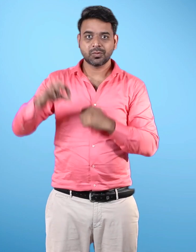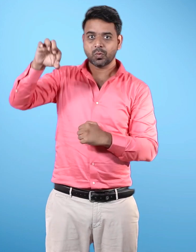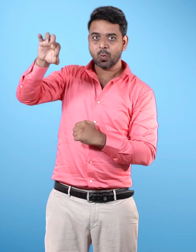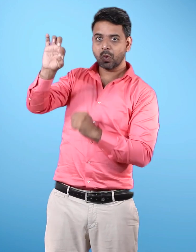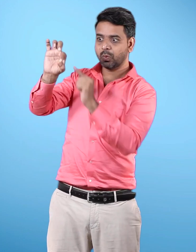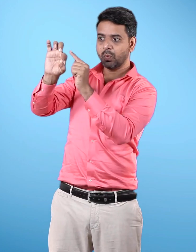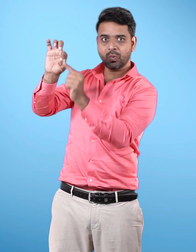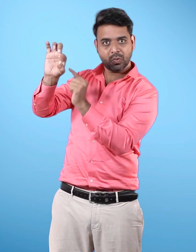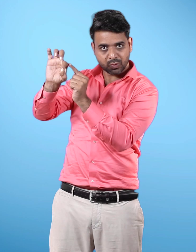length.